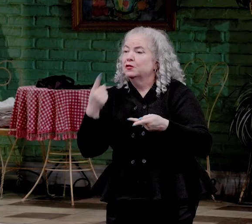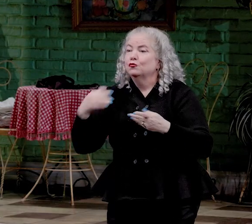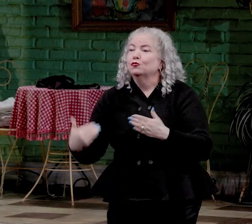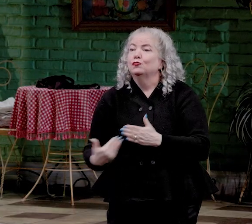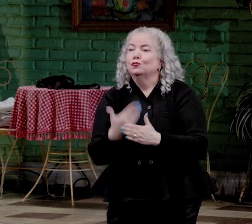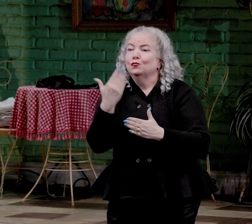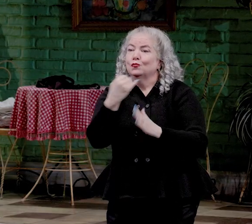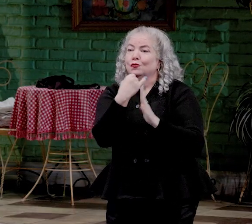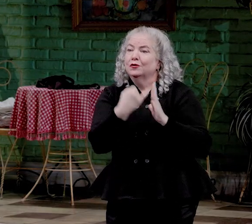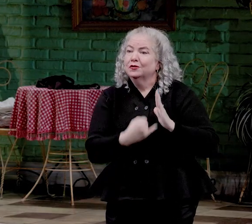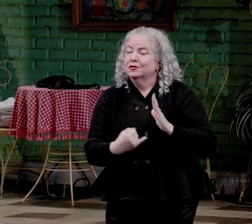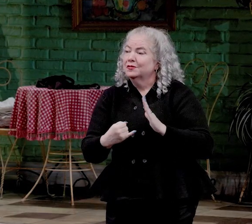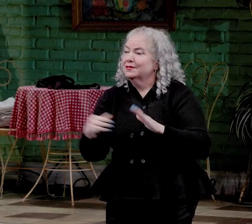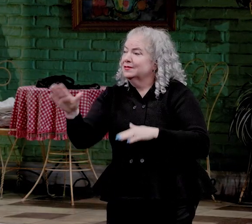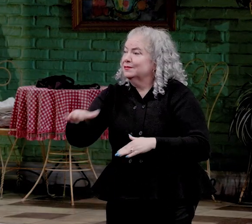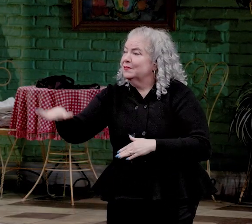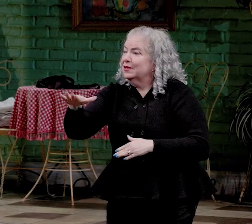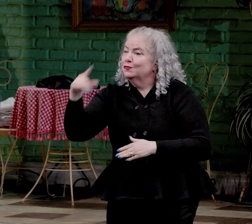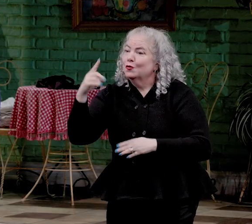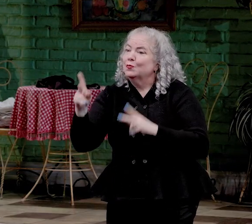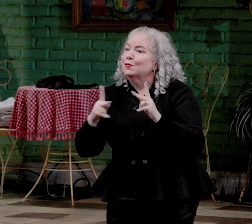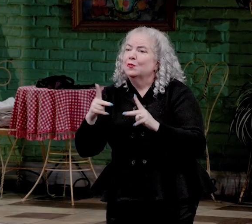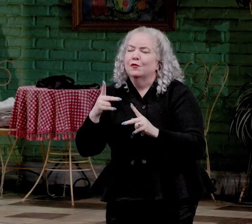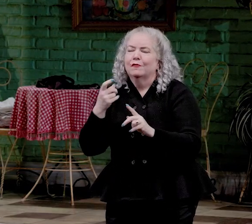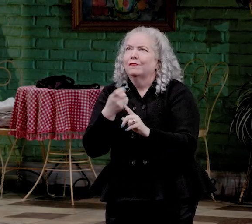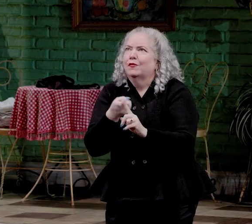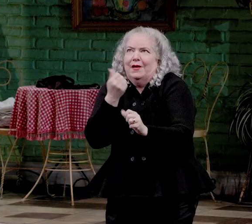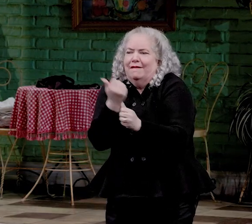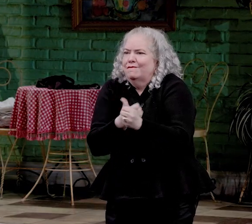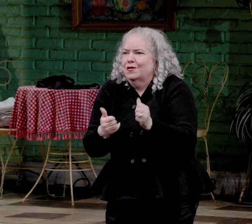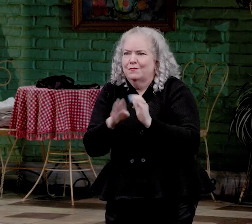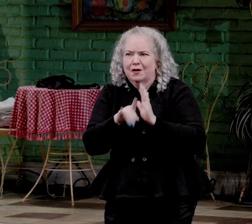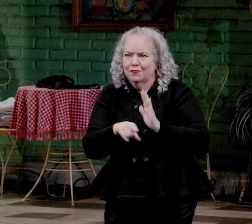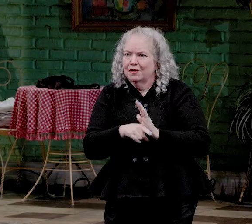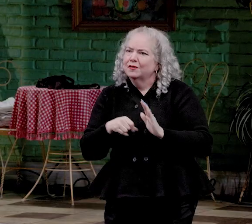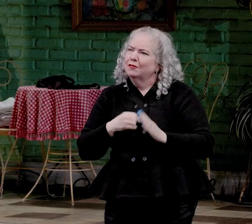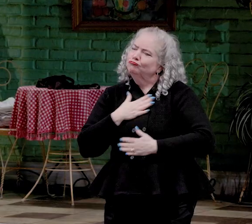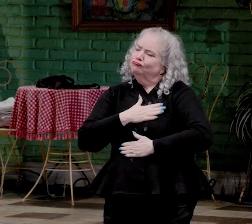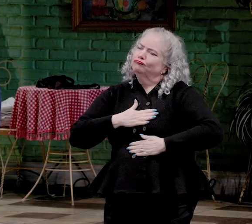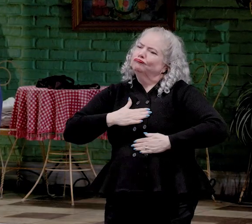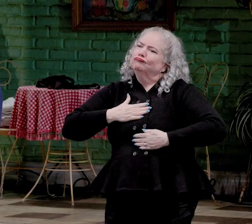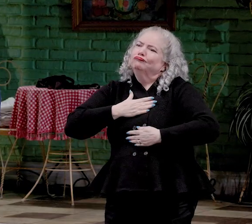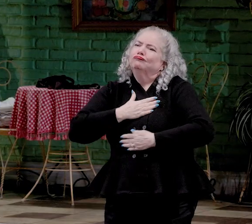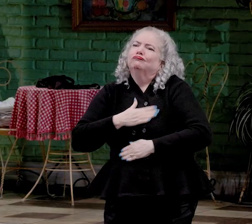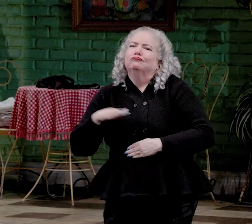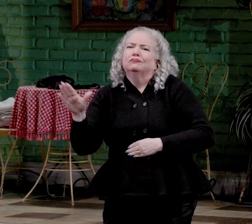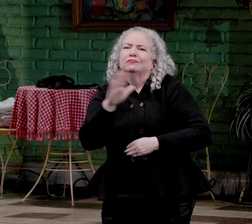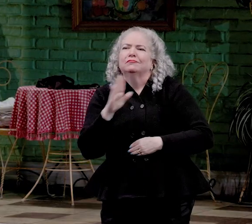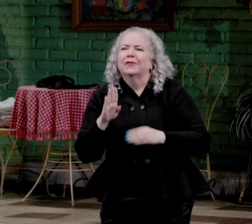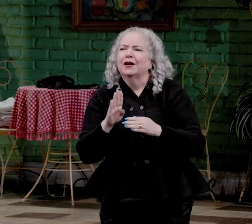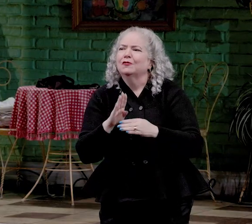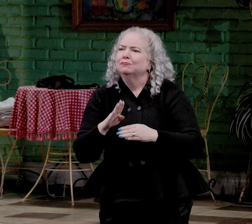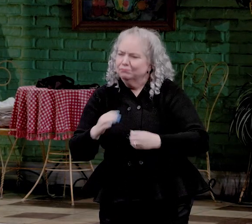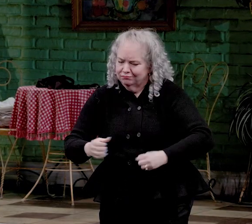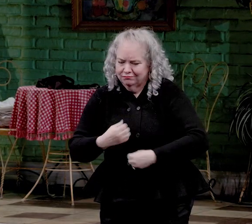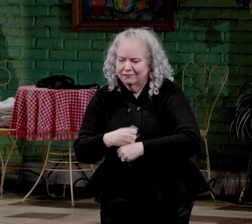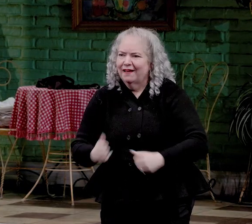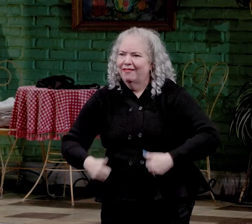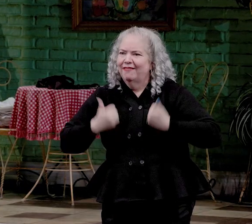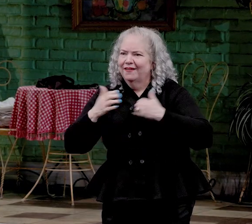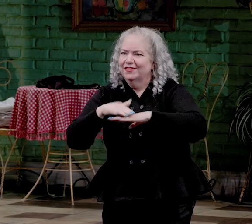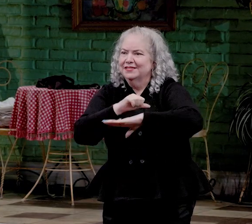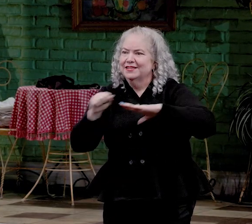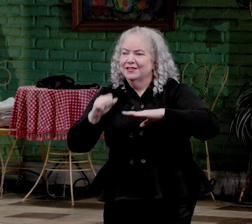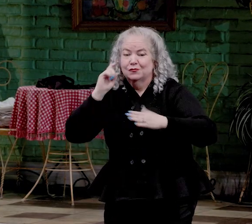new voices, a space where people from every background can revel in the stories brought to life on this stage. I'd like to recognize